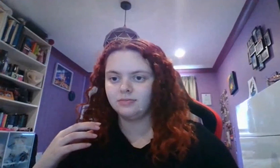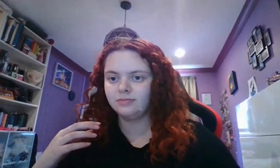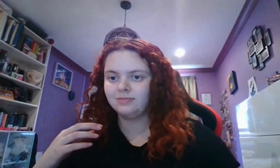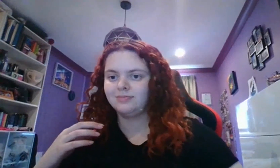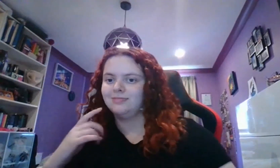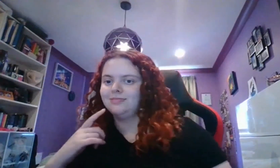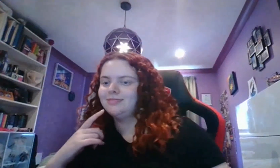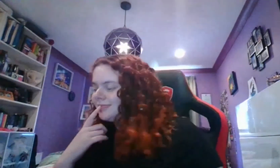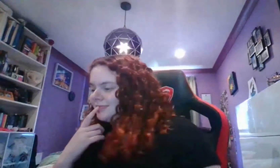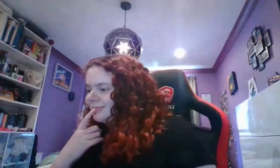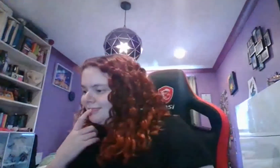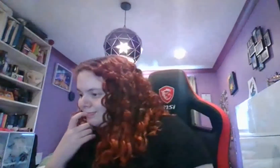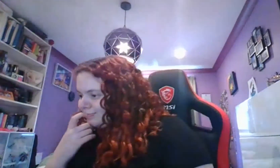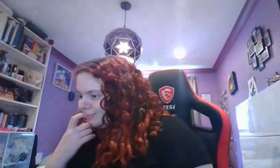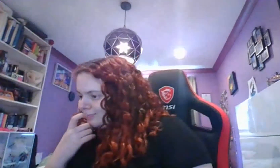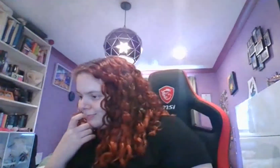something.